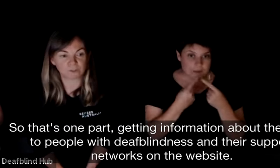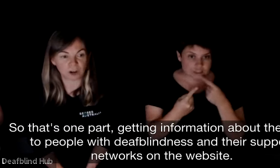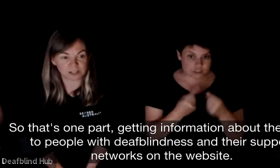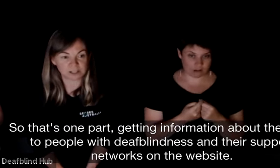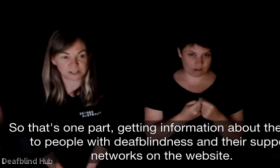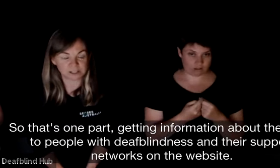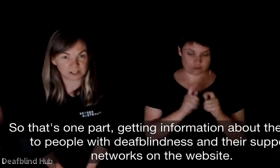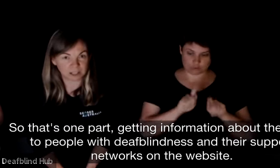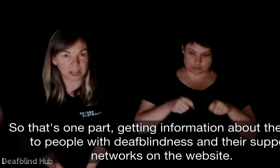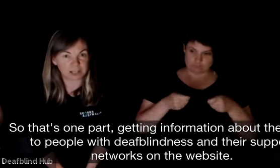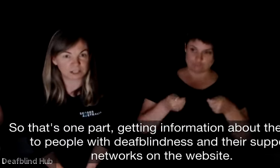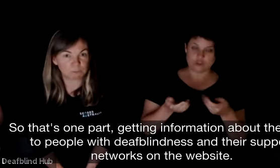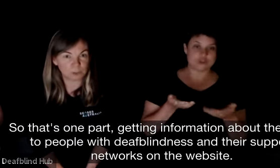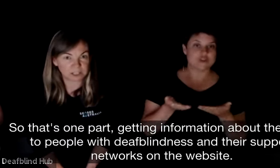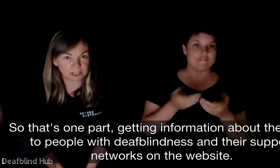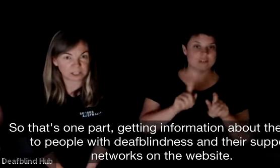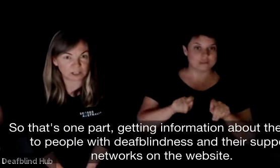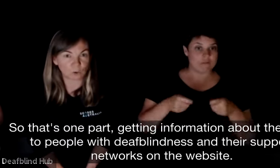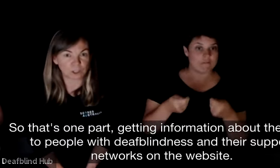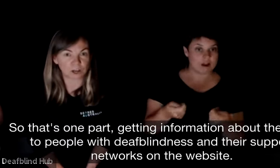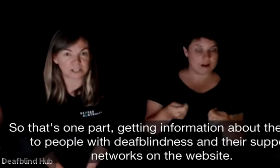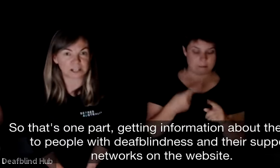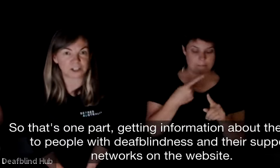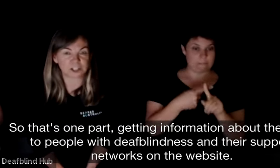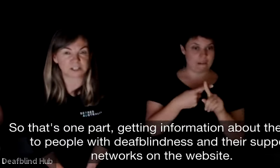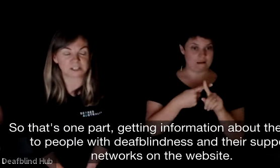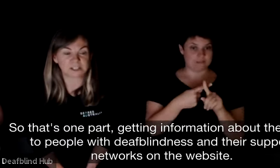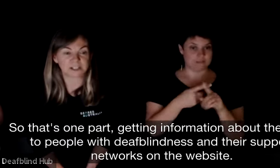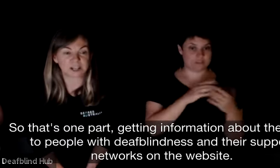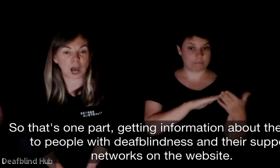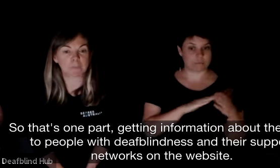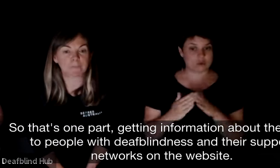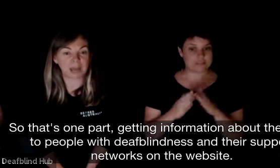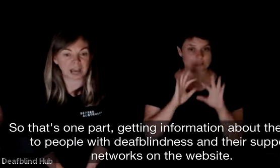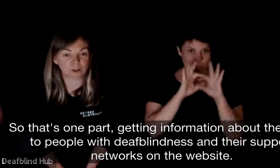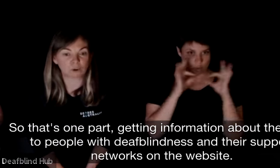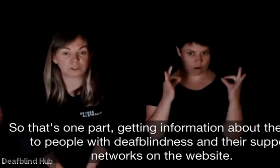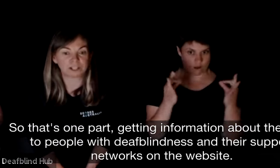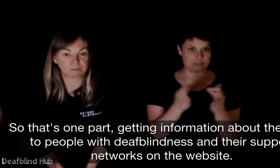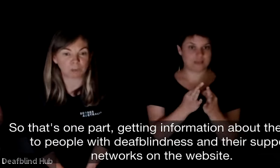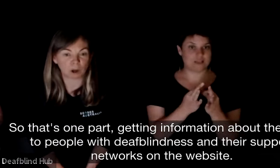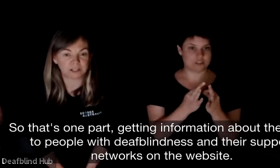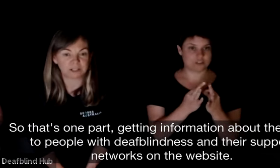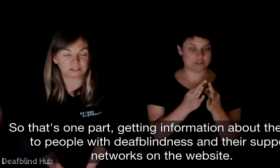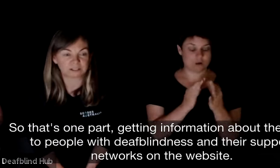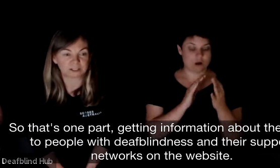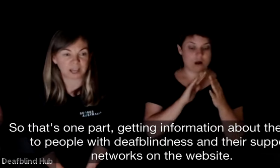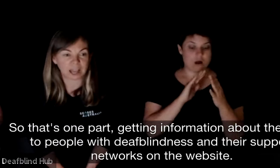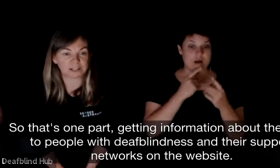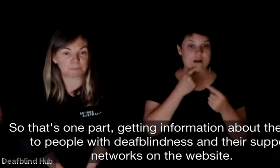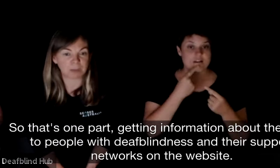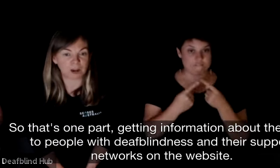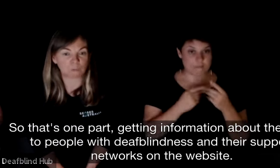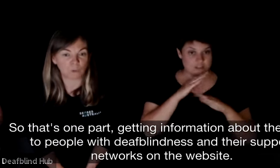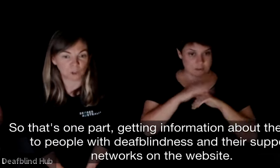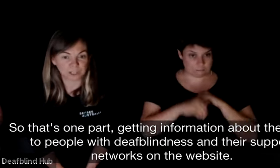service providers and community organisations about deaf blindness